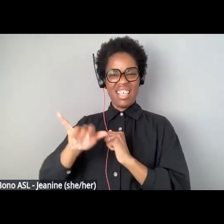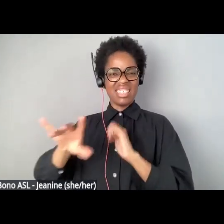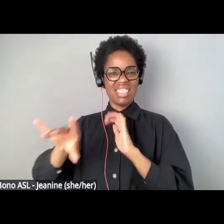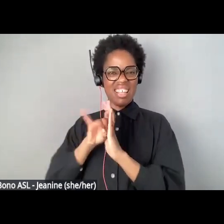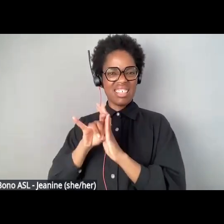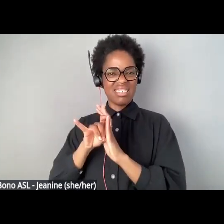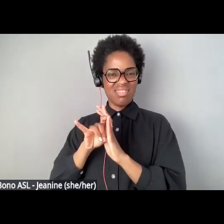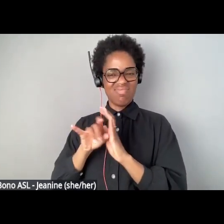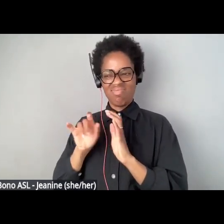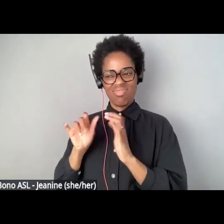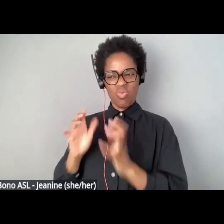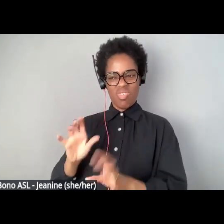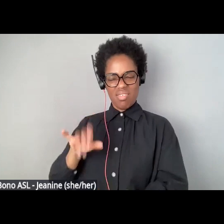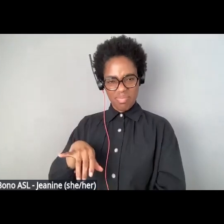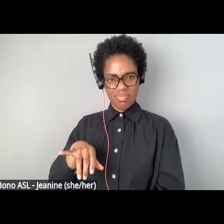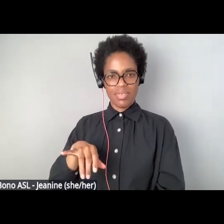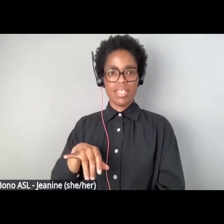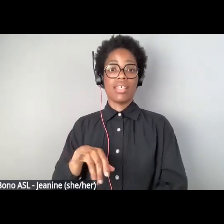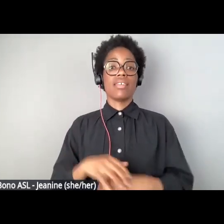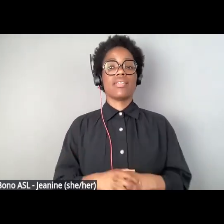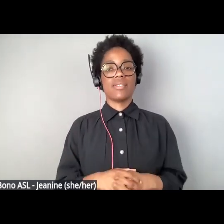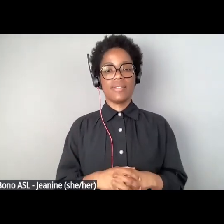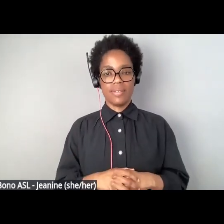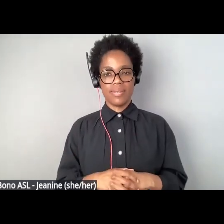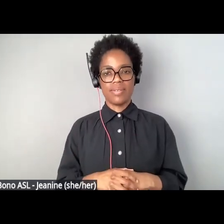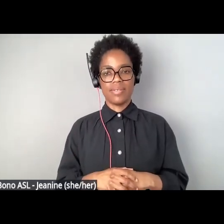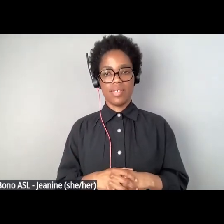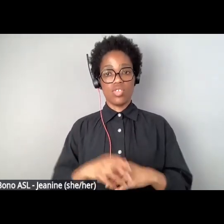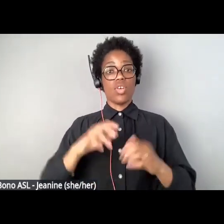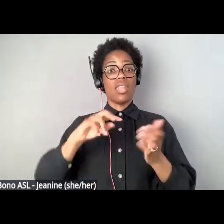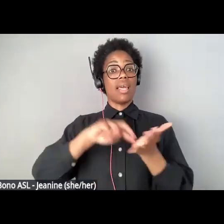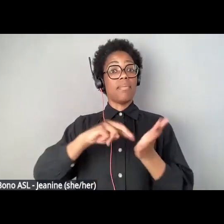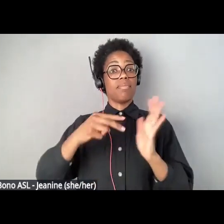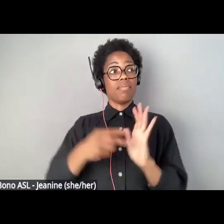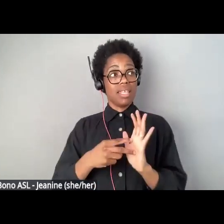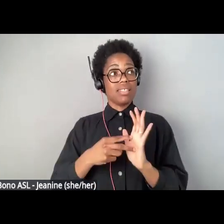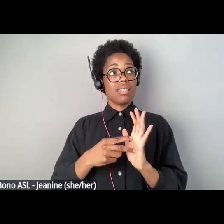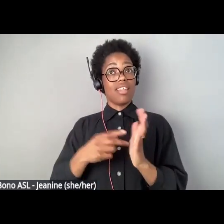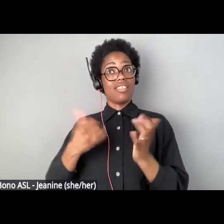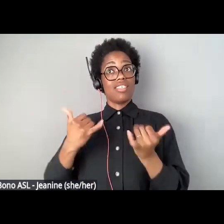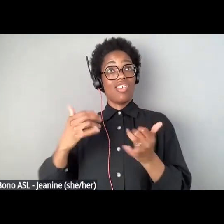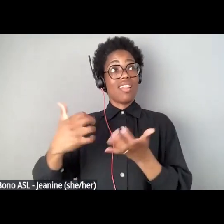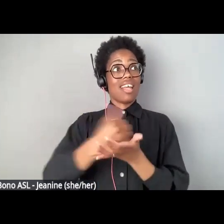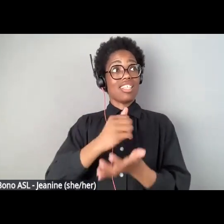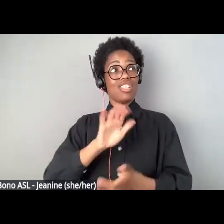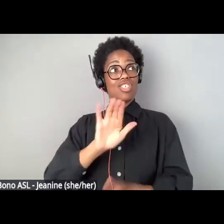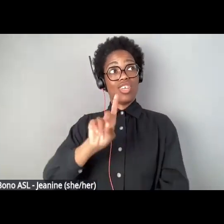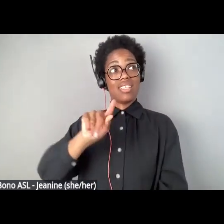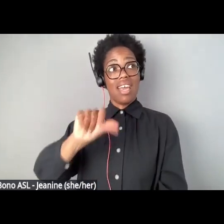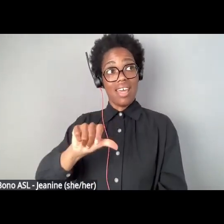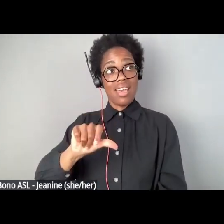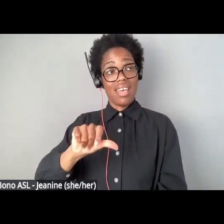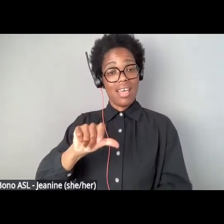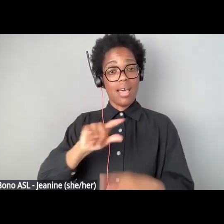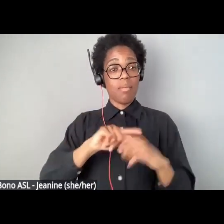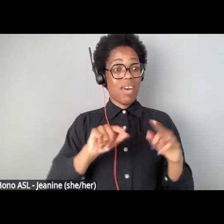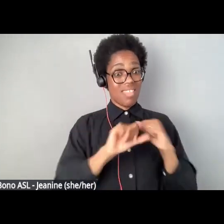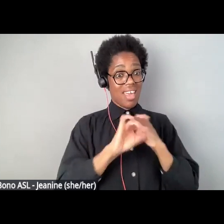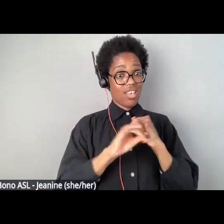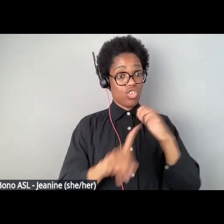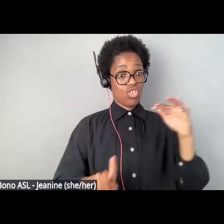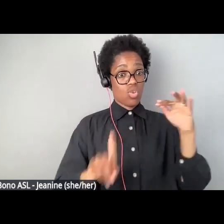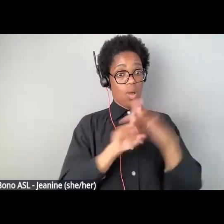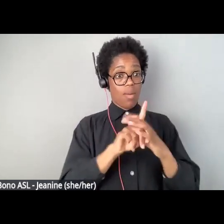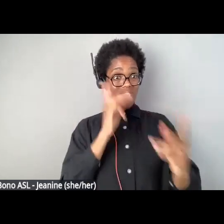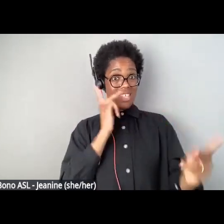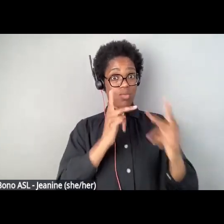ads for you. It just means that you're not seeing them. I am of the opinion that obstructing the